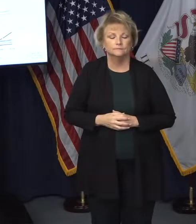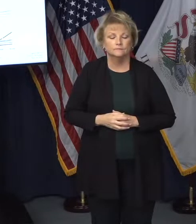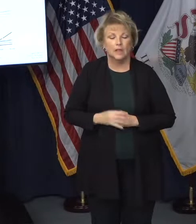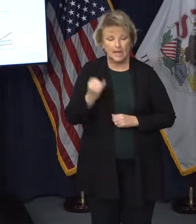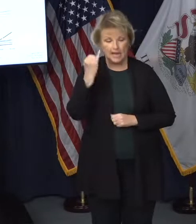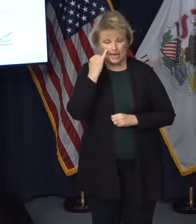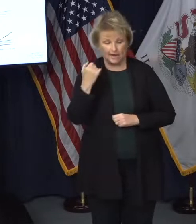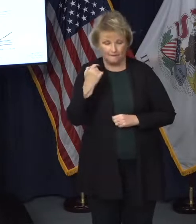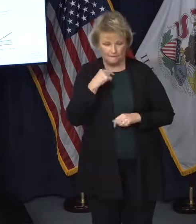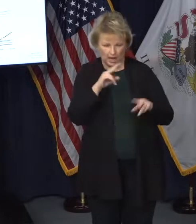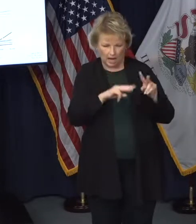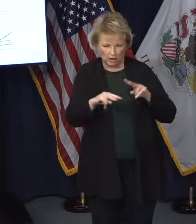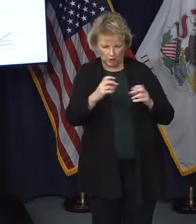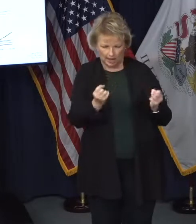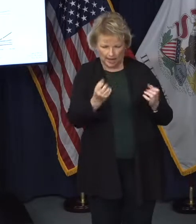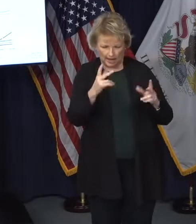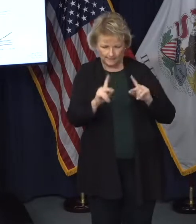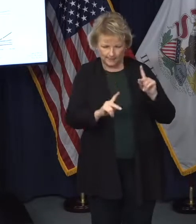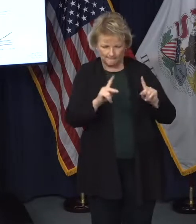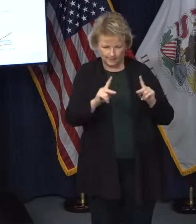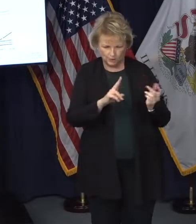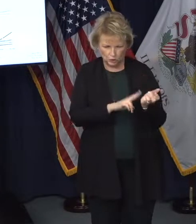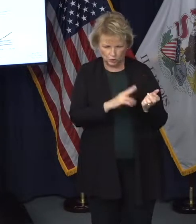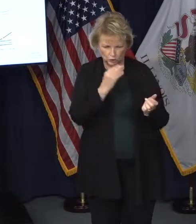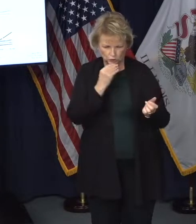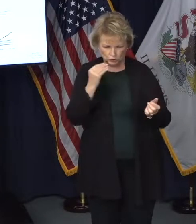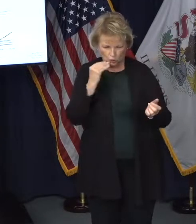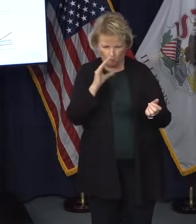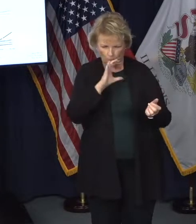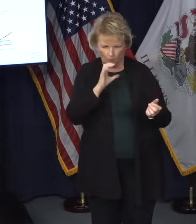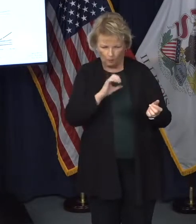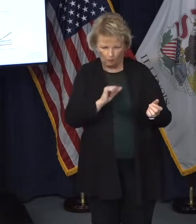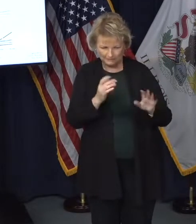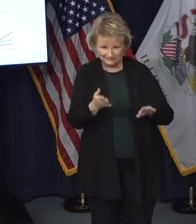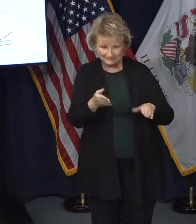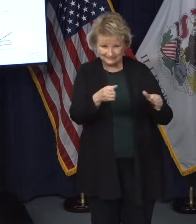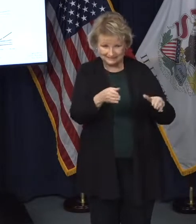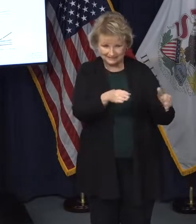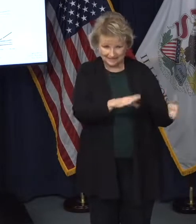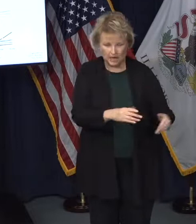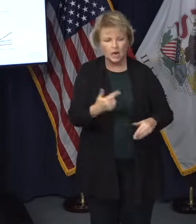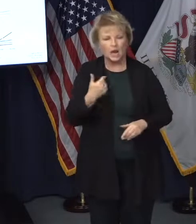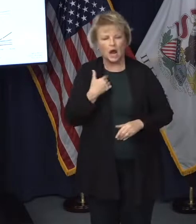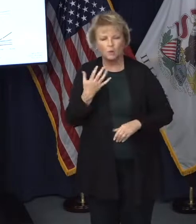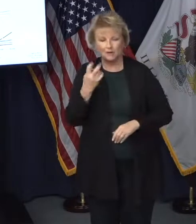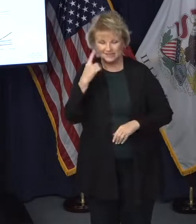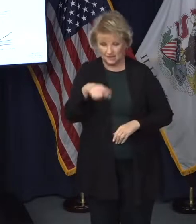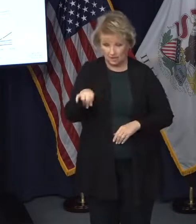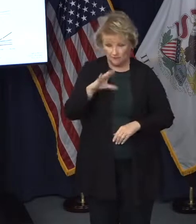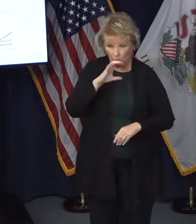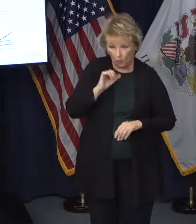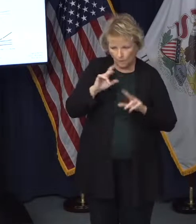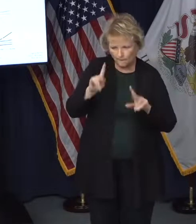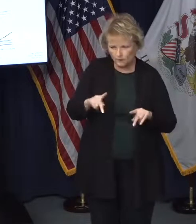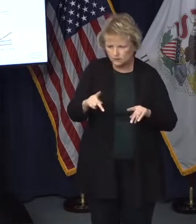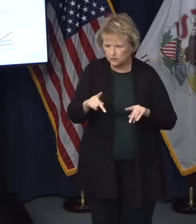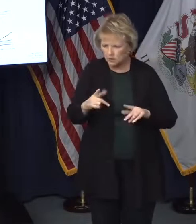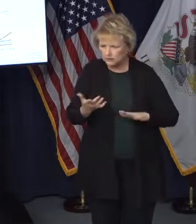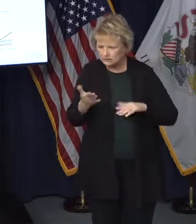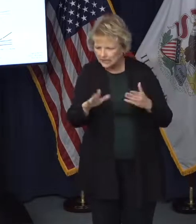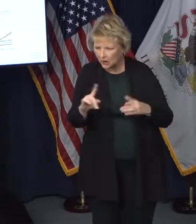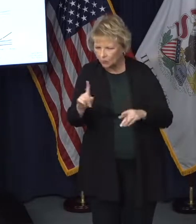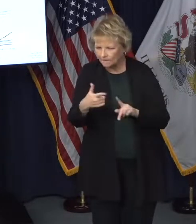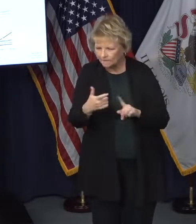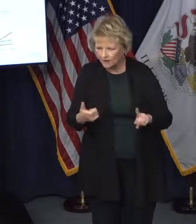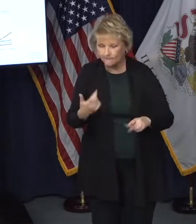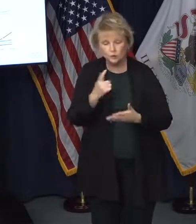we look specifically at the deaths of long-term, of the elderly people, we want to see, like, where are those deaths coming from? And so week over